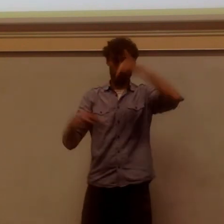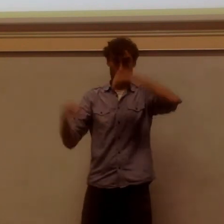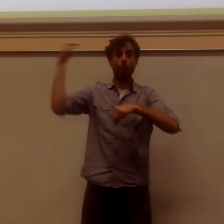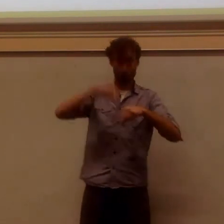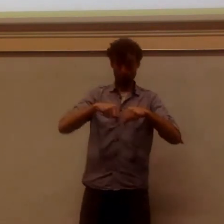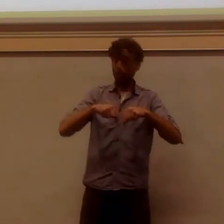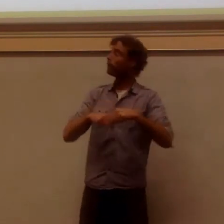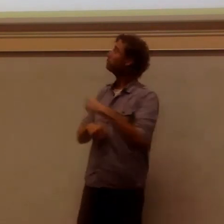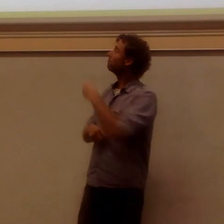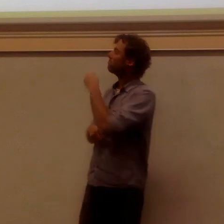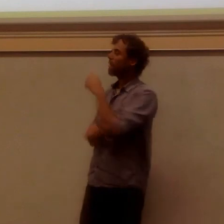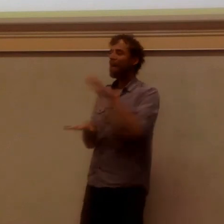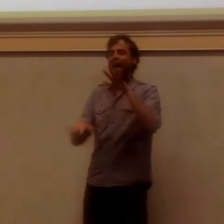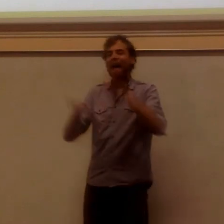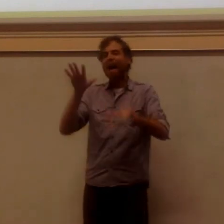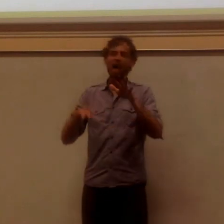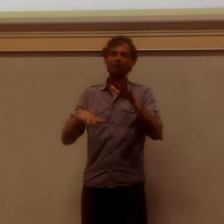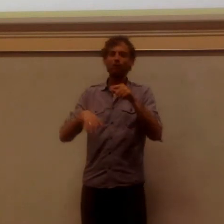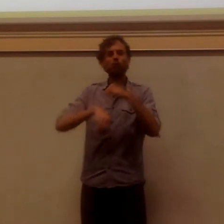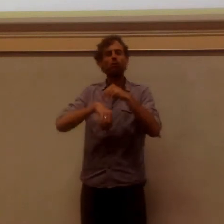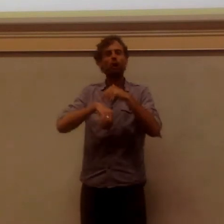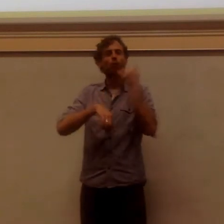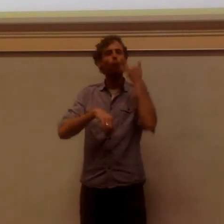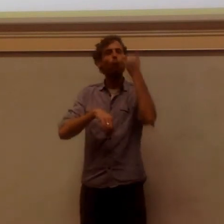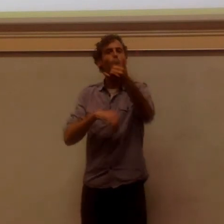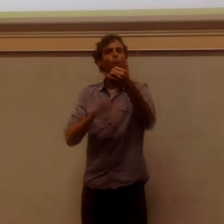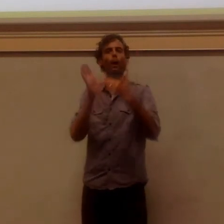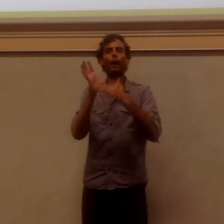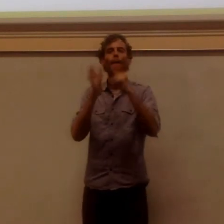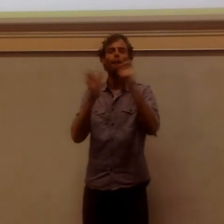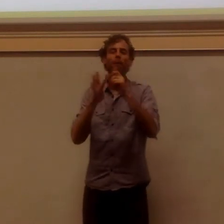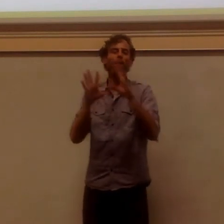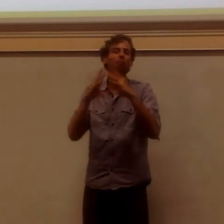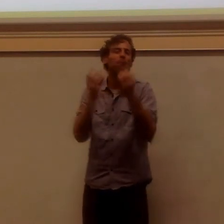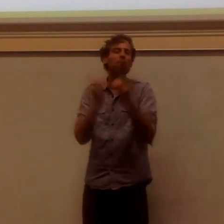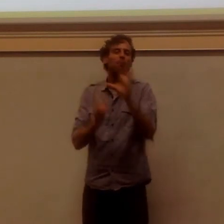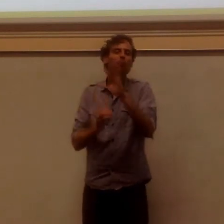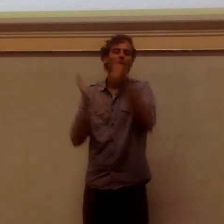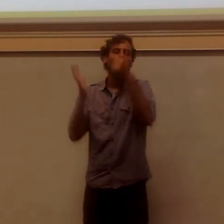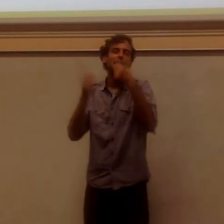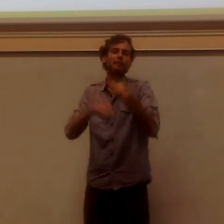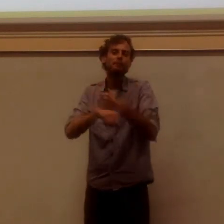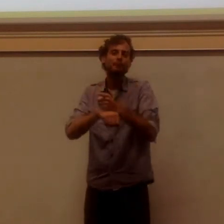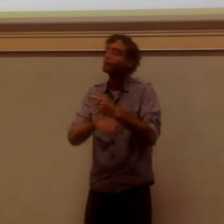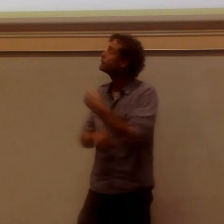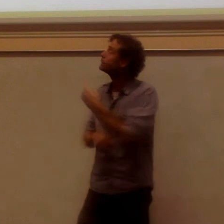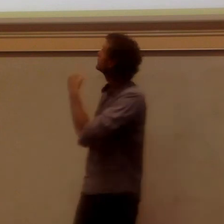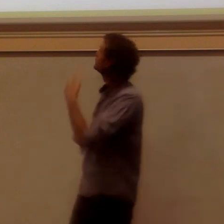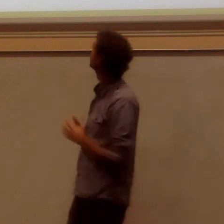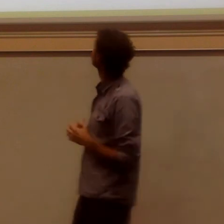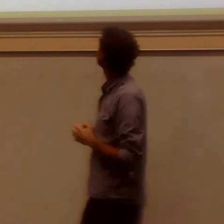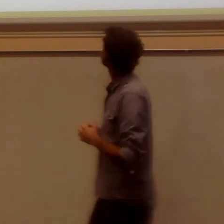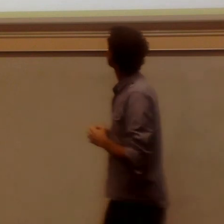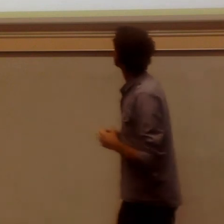that went through the call centre in London. The average time of a call was about 6 minutes, just over 6 minutes.